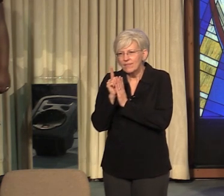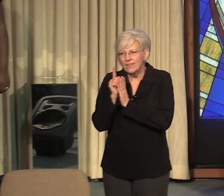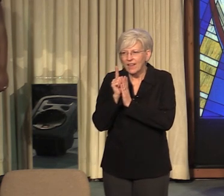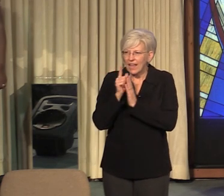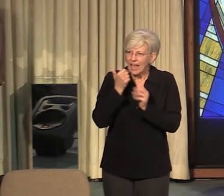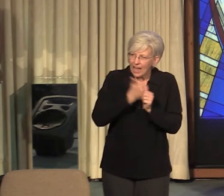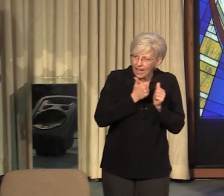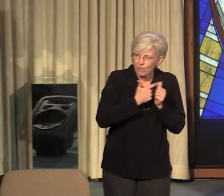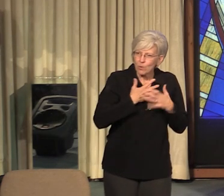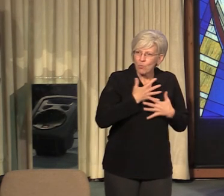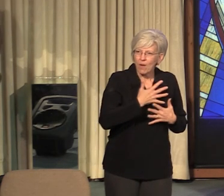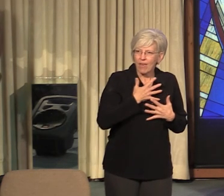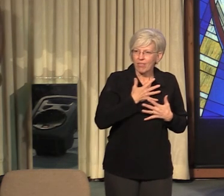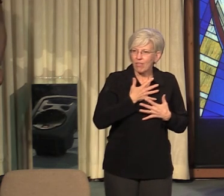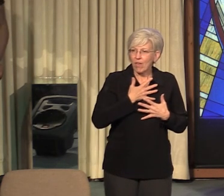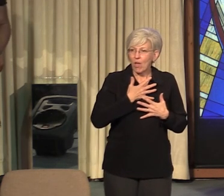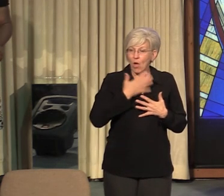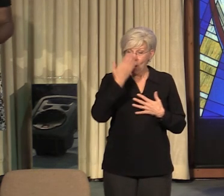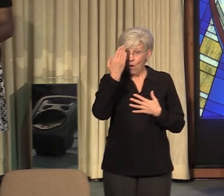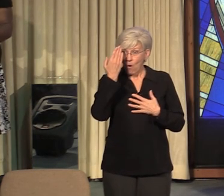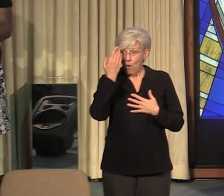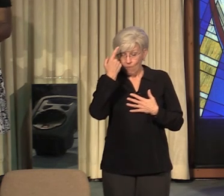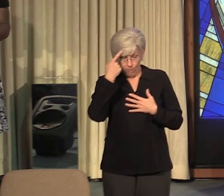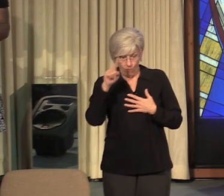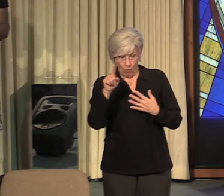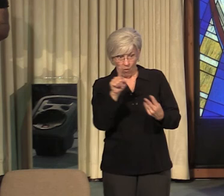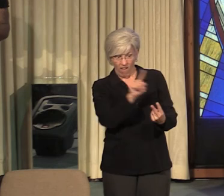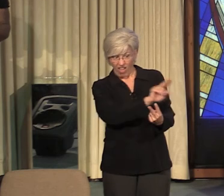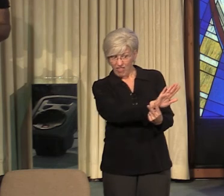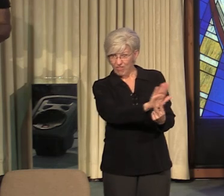For their vision, for their faith,